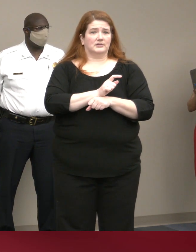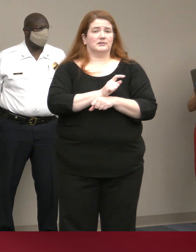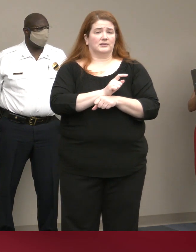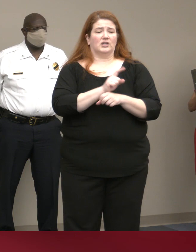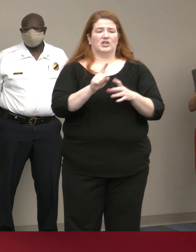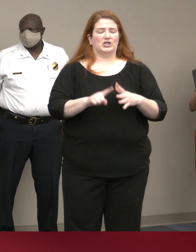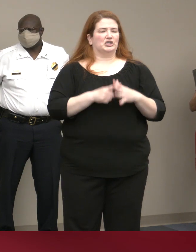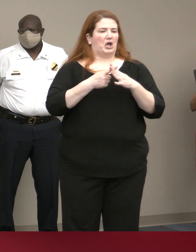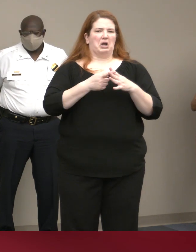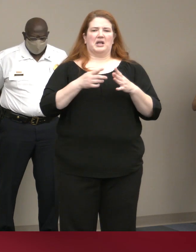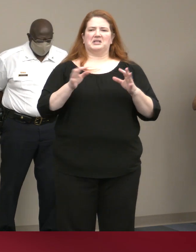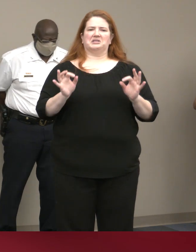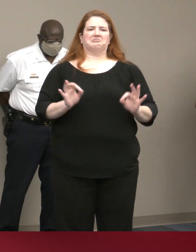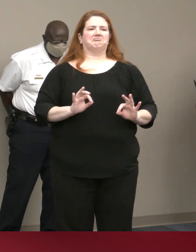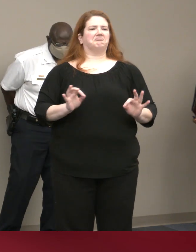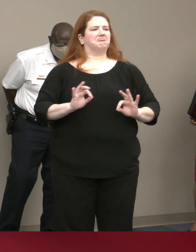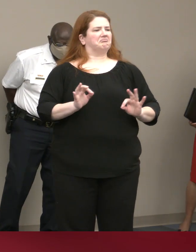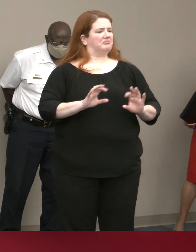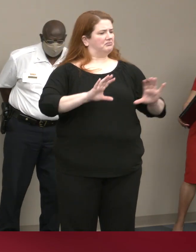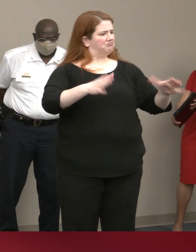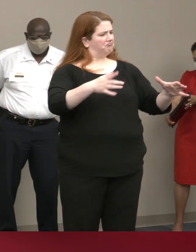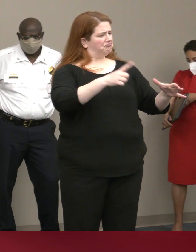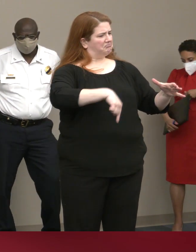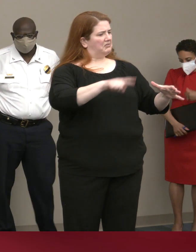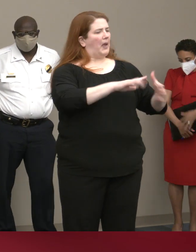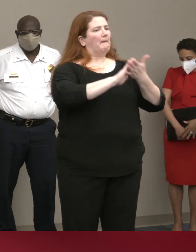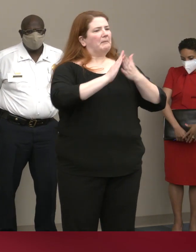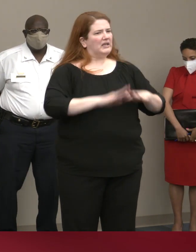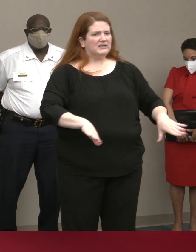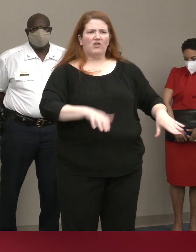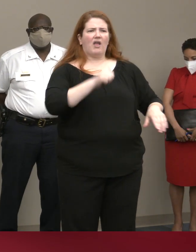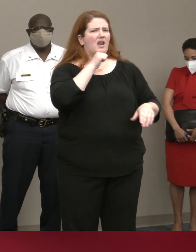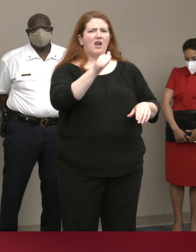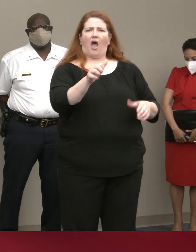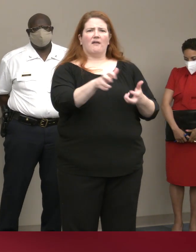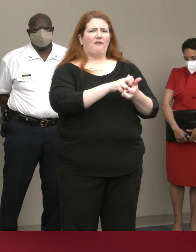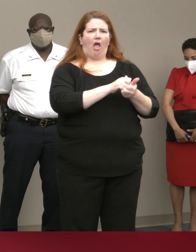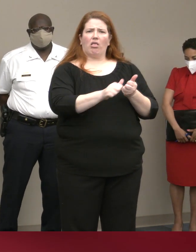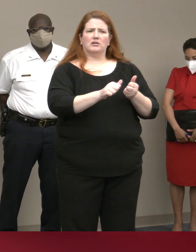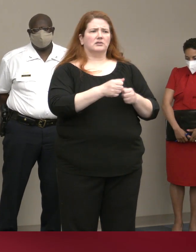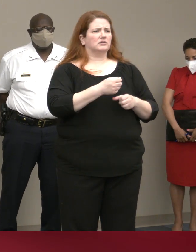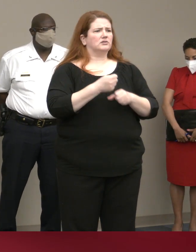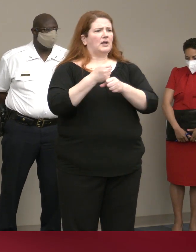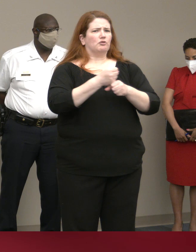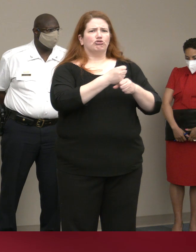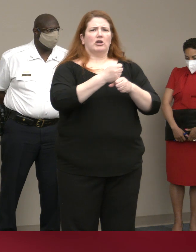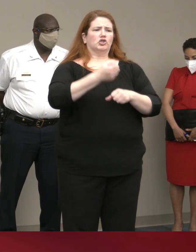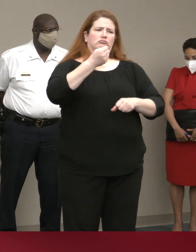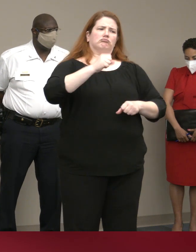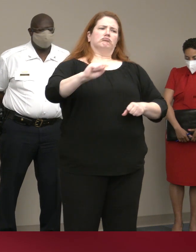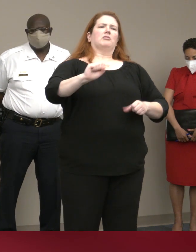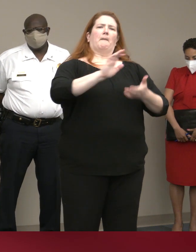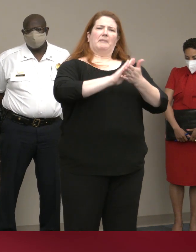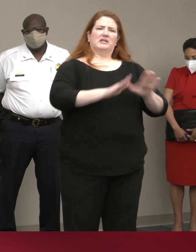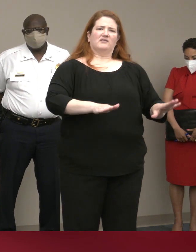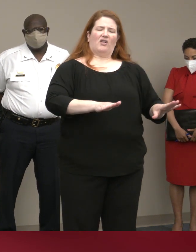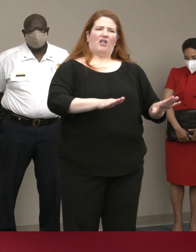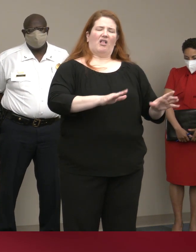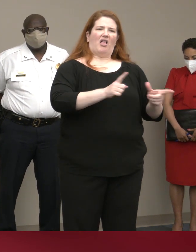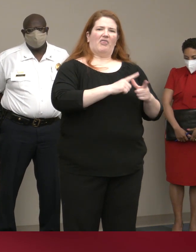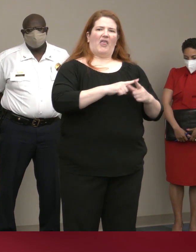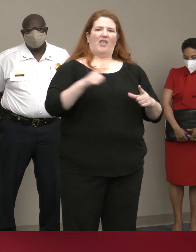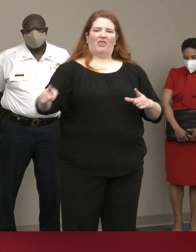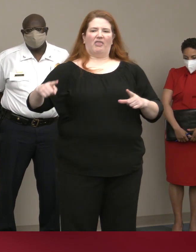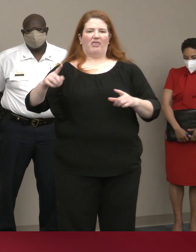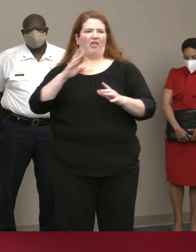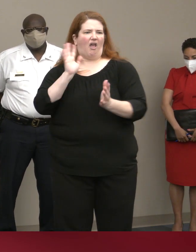very nonviolent and peaceful demonstration and protest ended in looting,